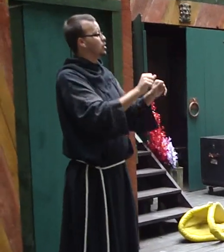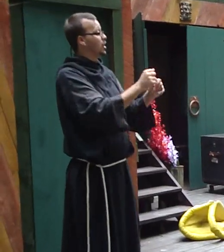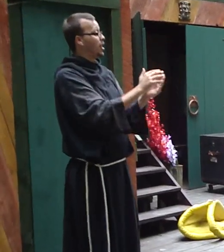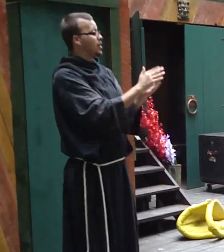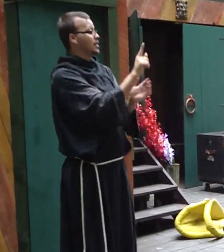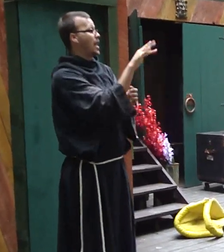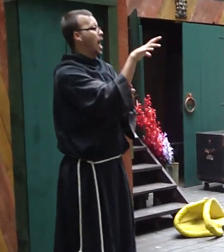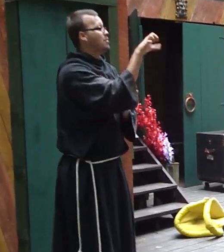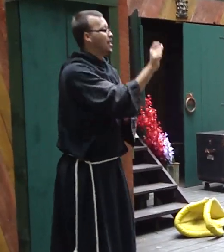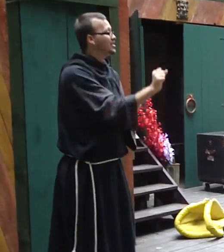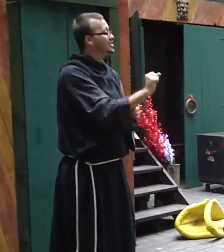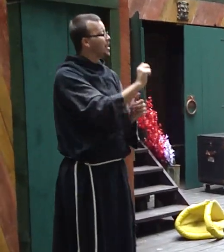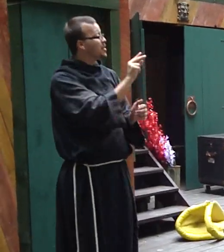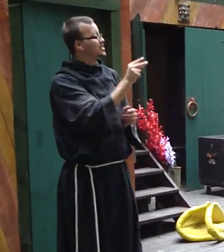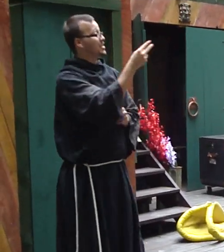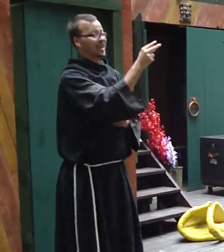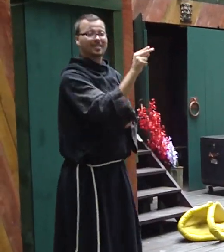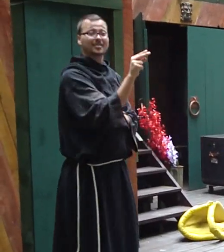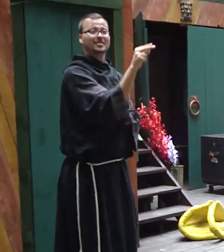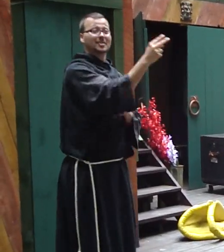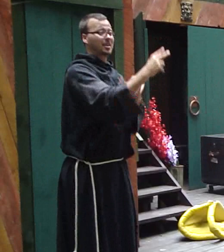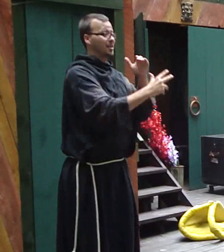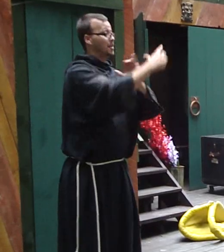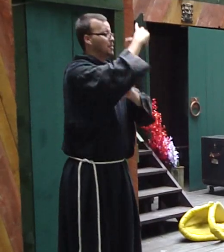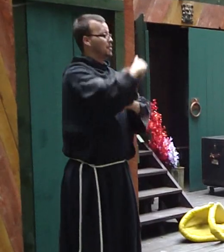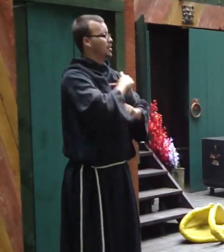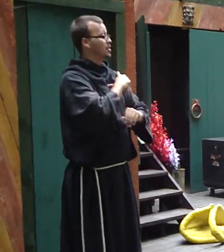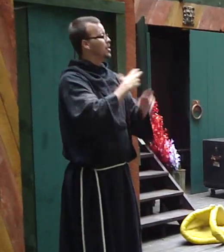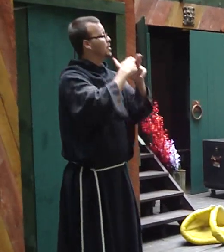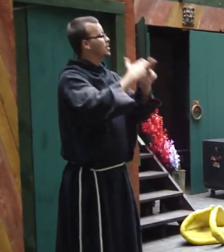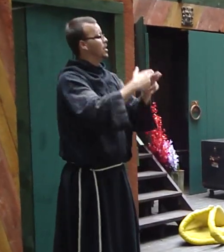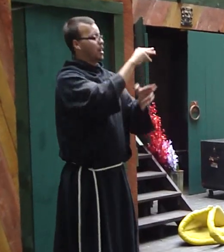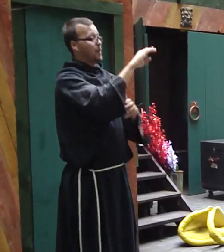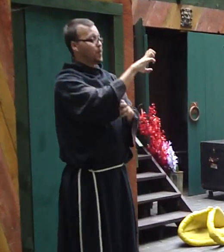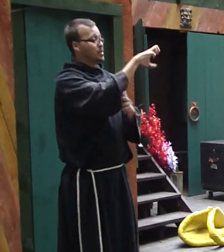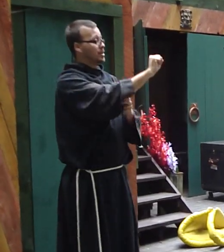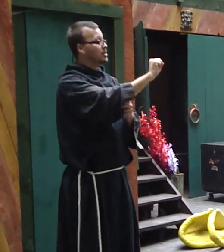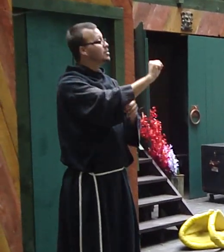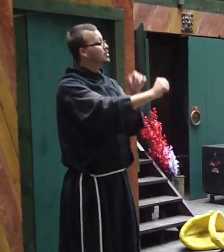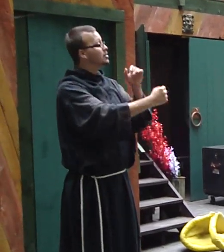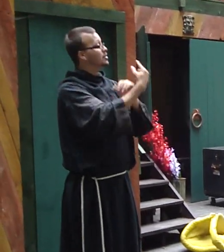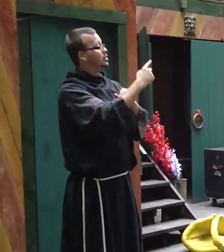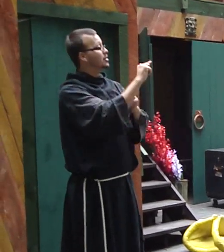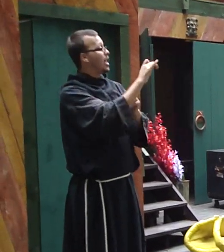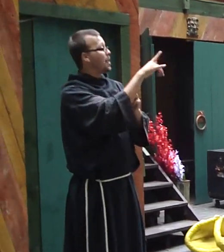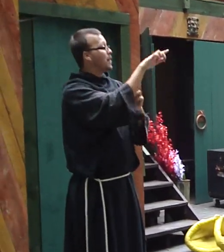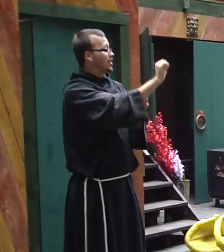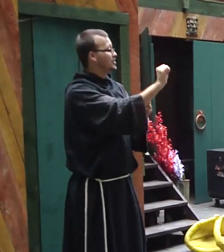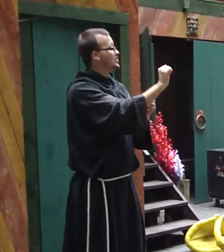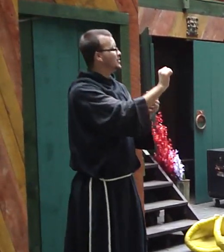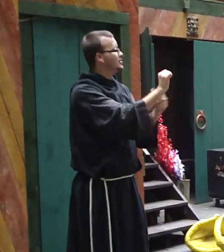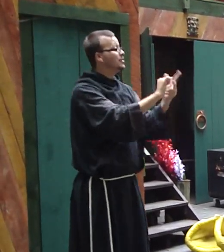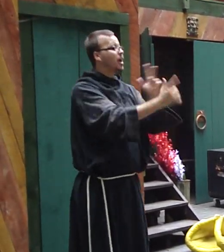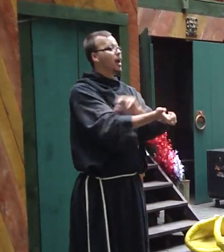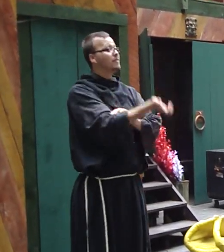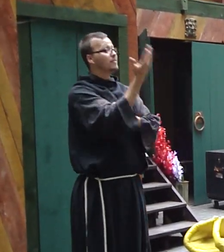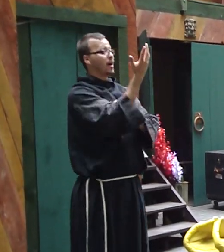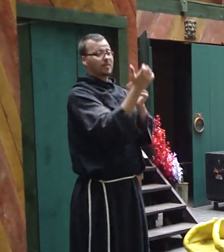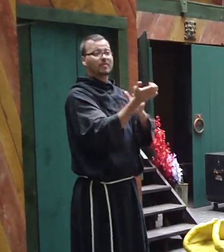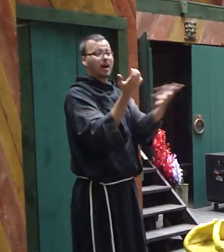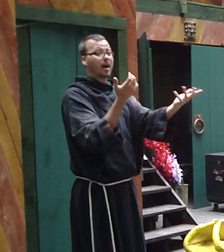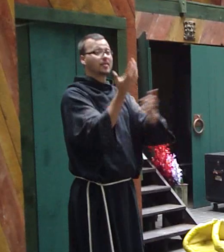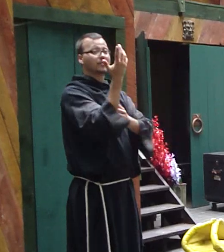tablets. Yes, the second constipated man's name was Moses. He took the tablets. Ooh. There were